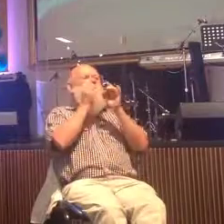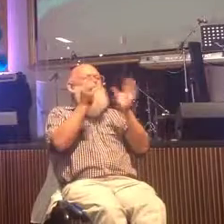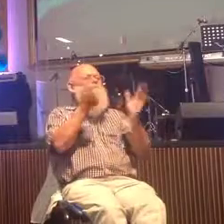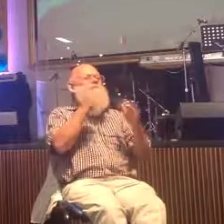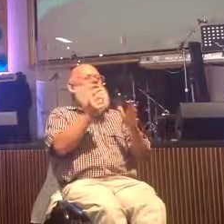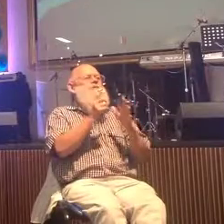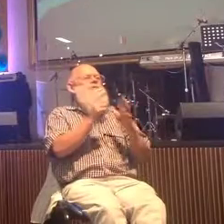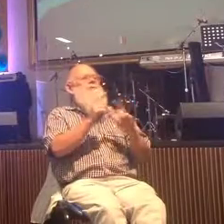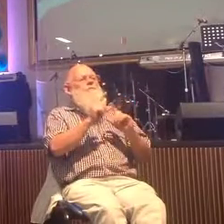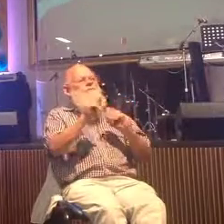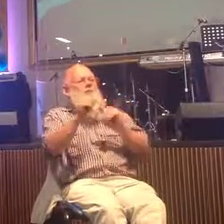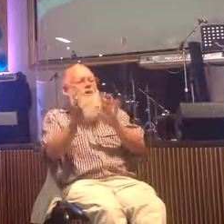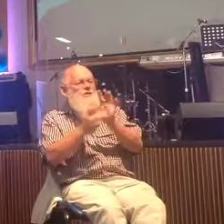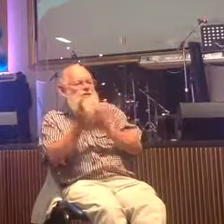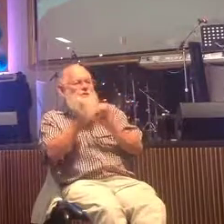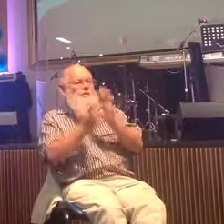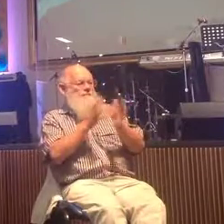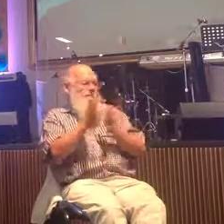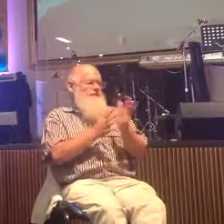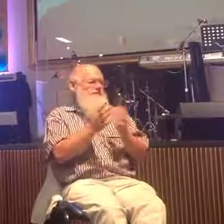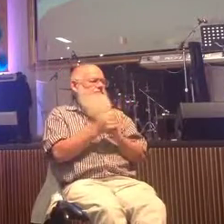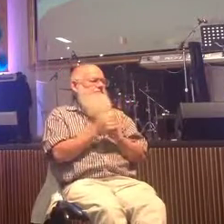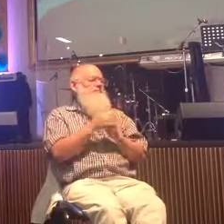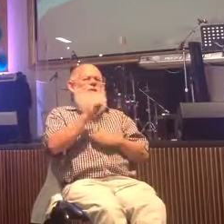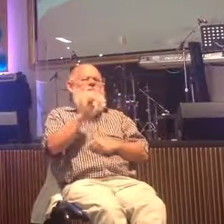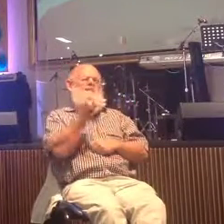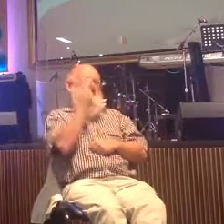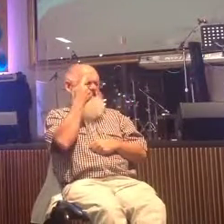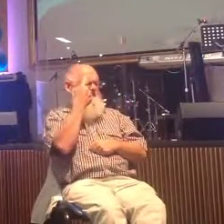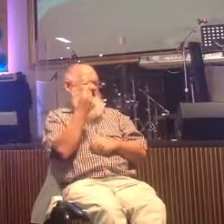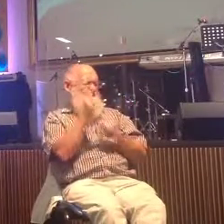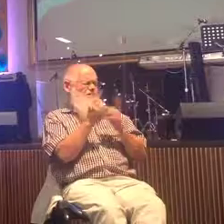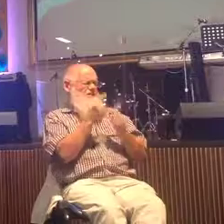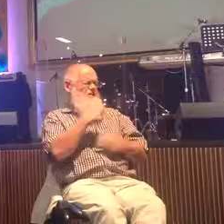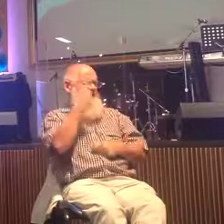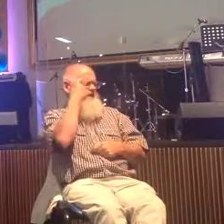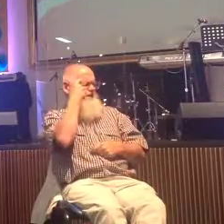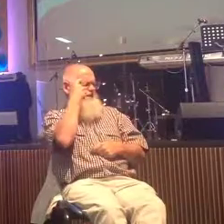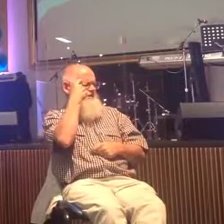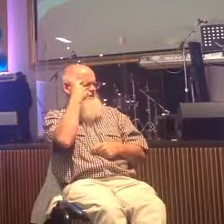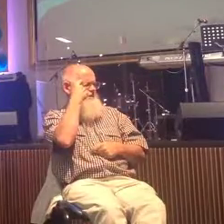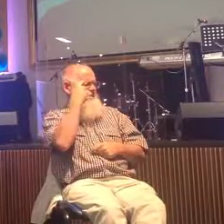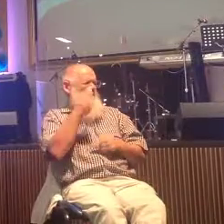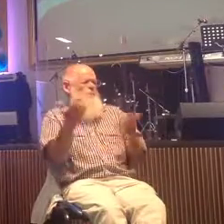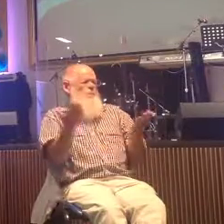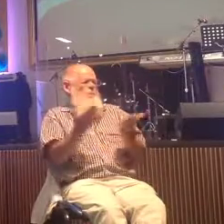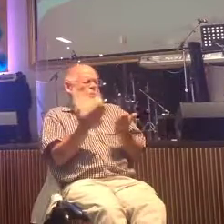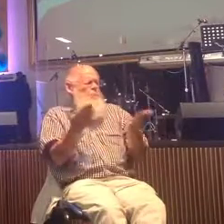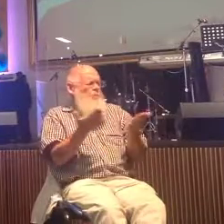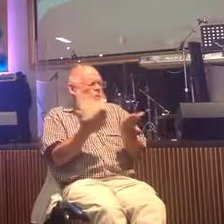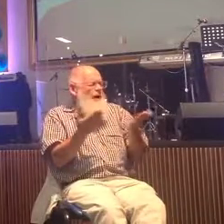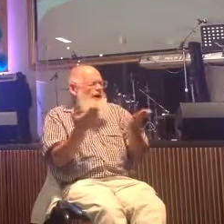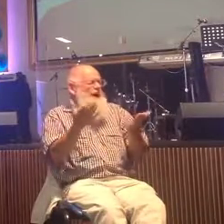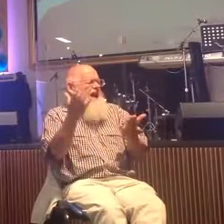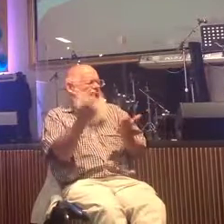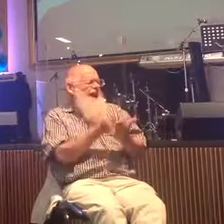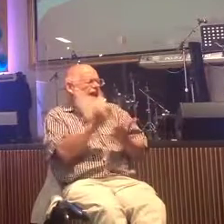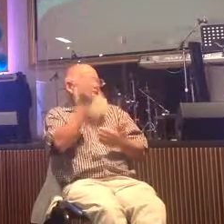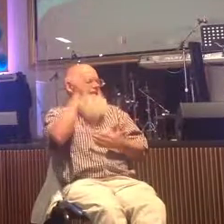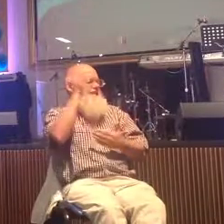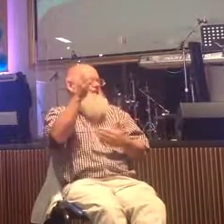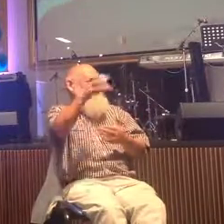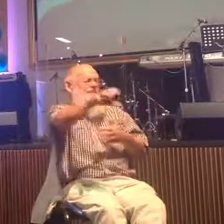So the first thing that popped out to me is this question: where has He taken us? I imagine the disciples, when they